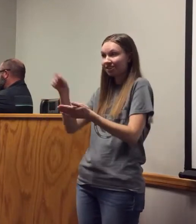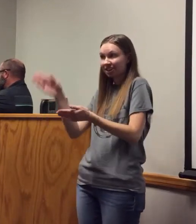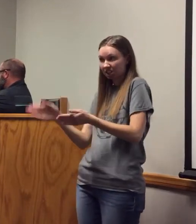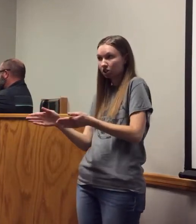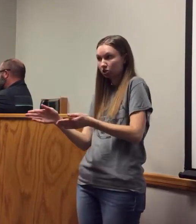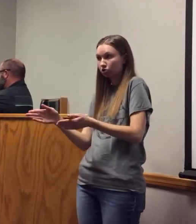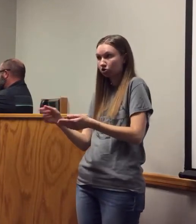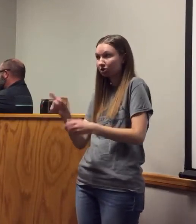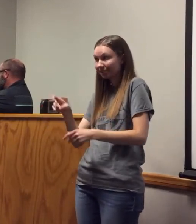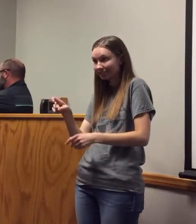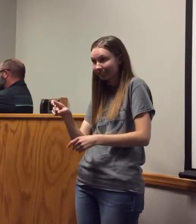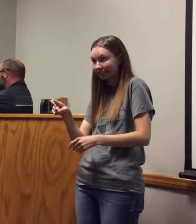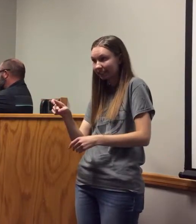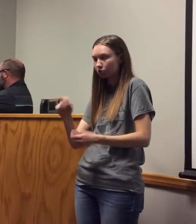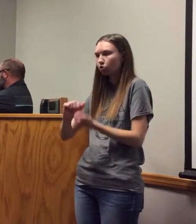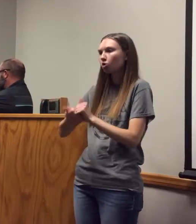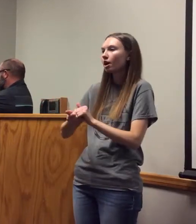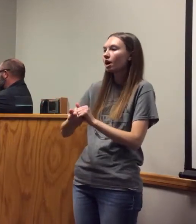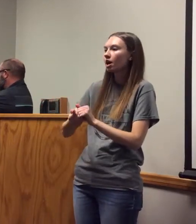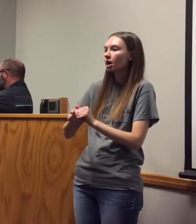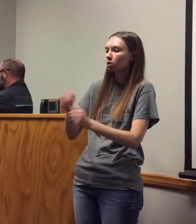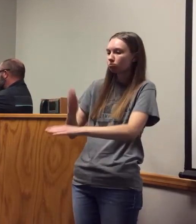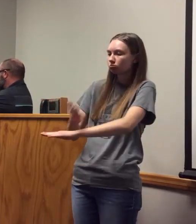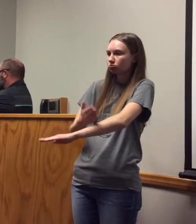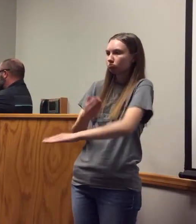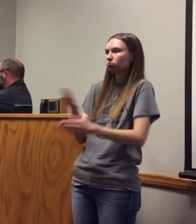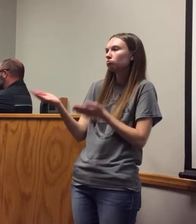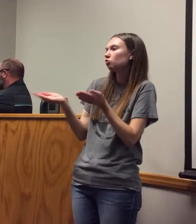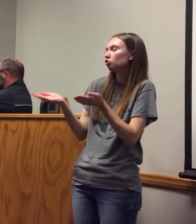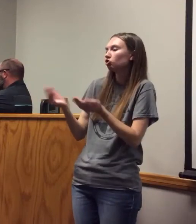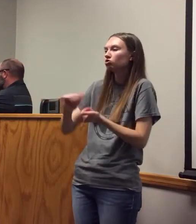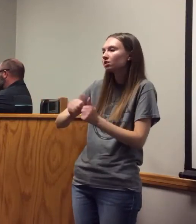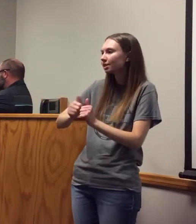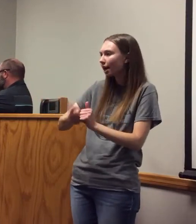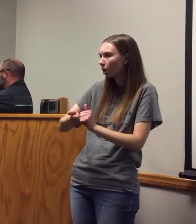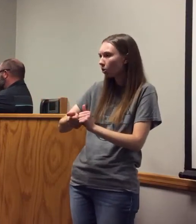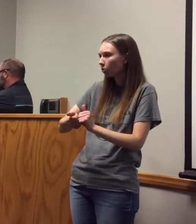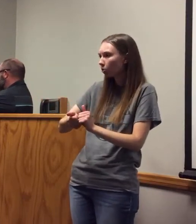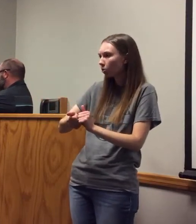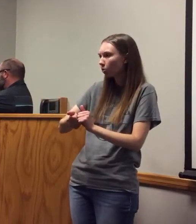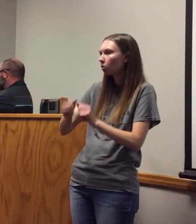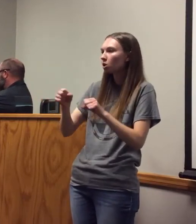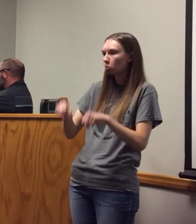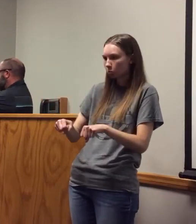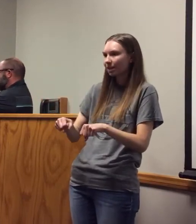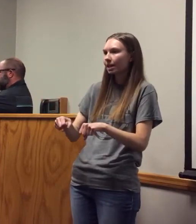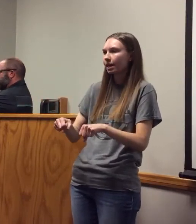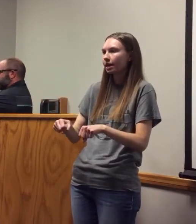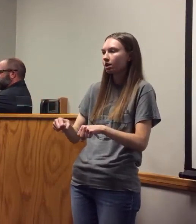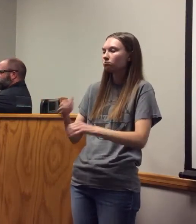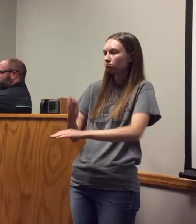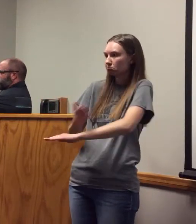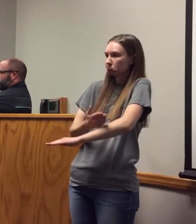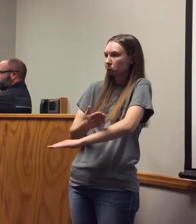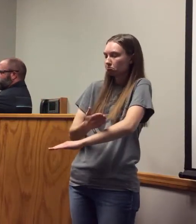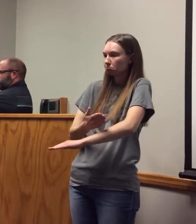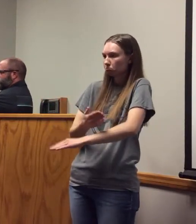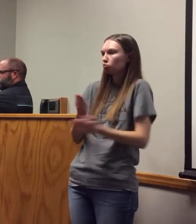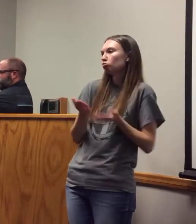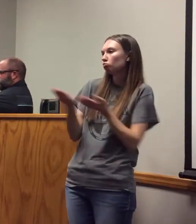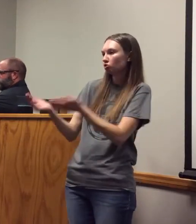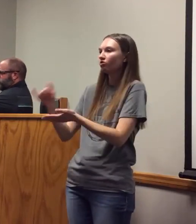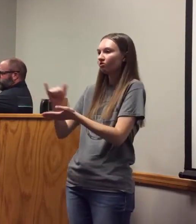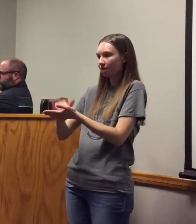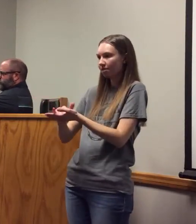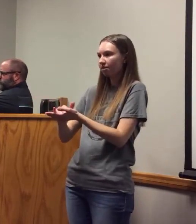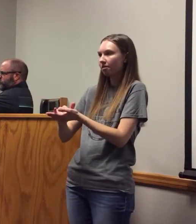way that we can improve our services? And so we're able to provide that administrative support to the district, as well as mentoring to the teachers of the deaf